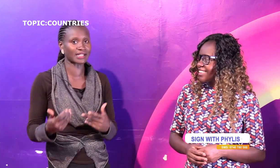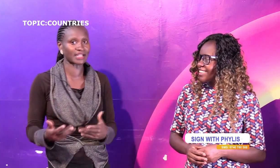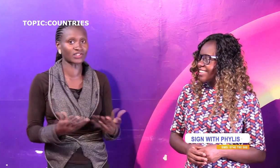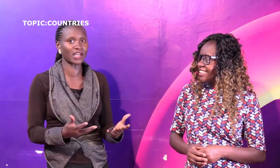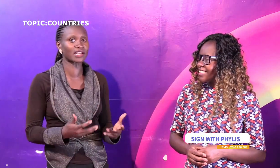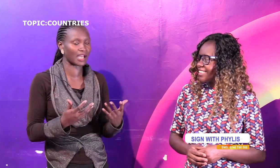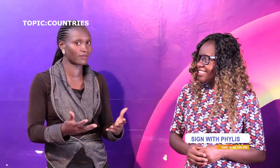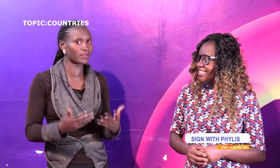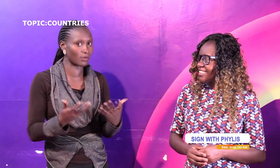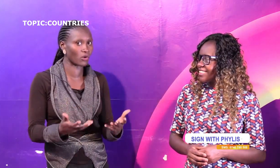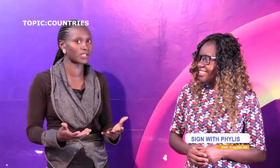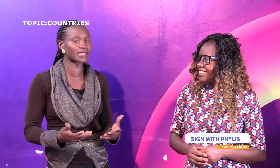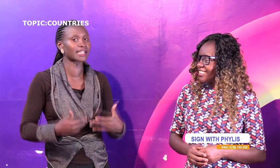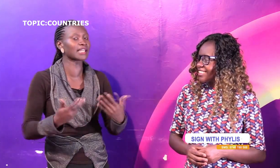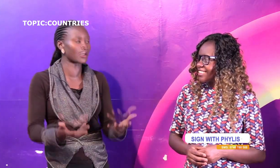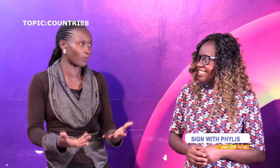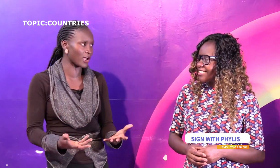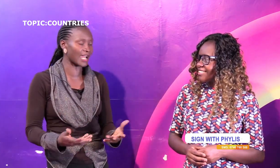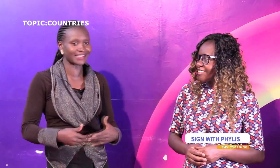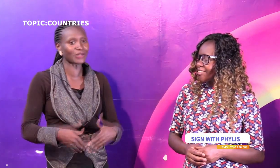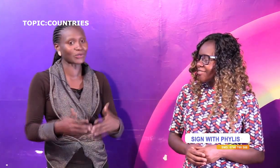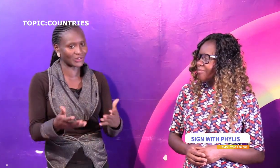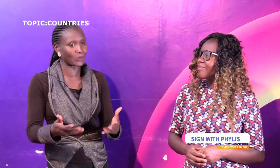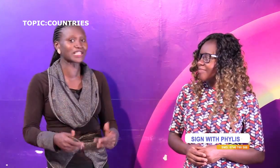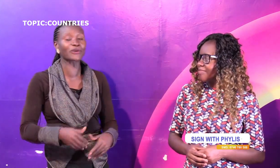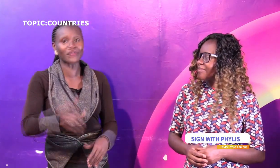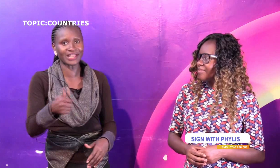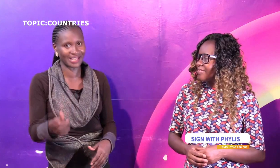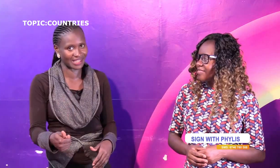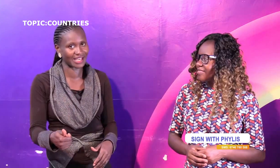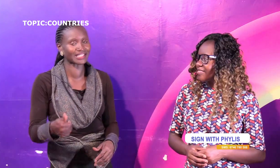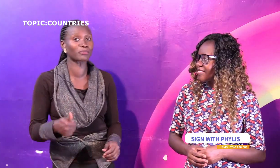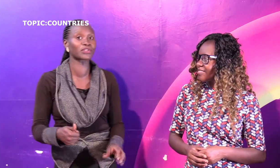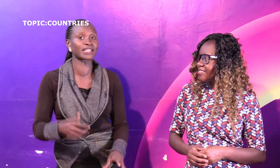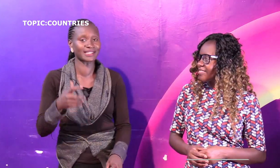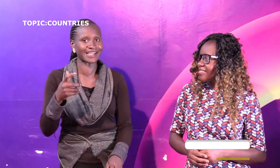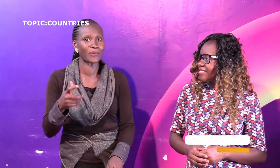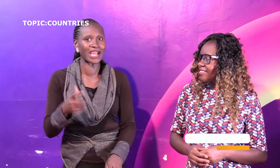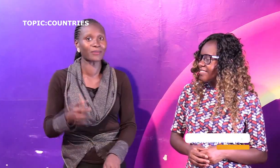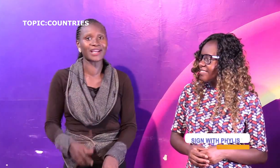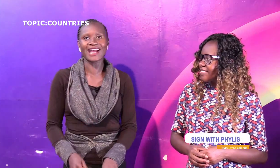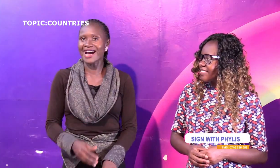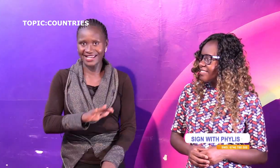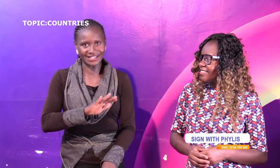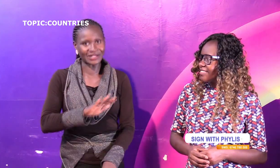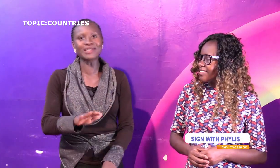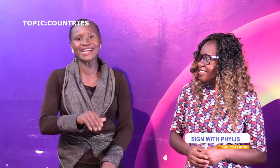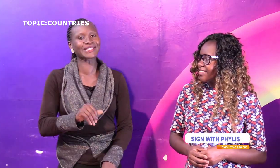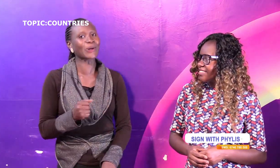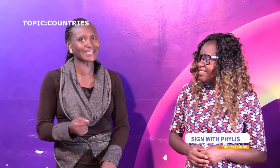and have the more contents and learn more as they continue waiting for the next episode that is coming up. It will be just hot as the same